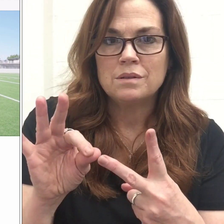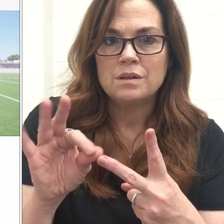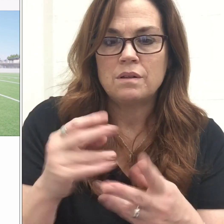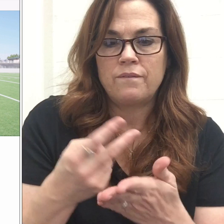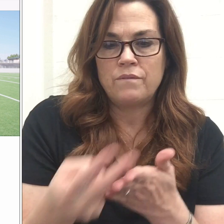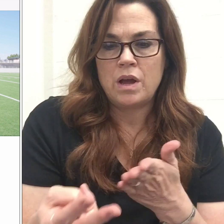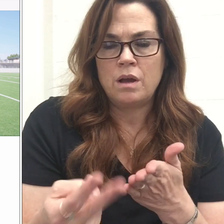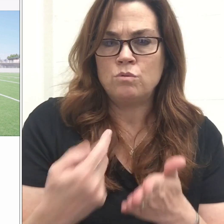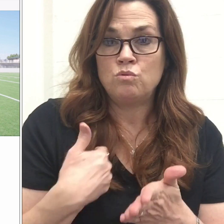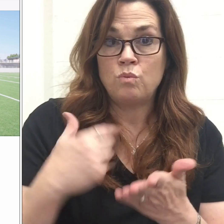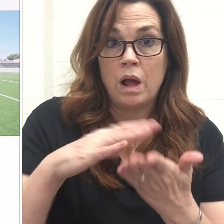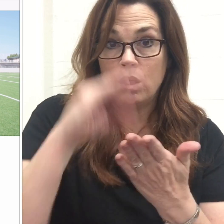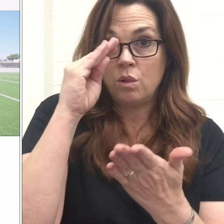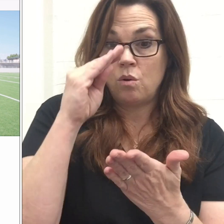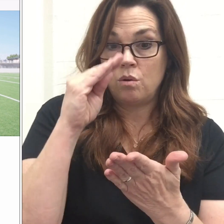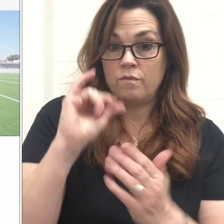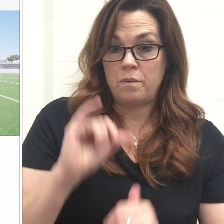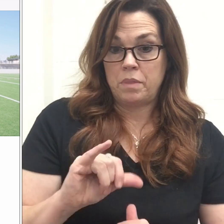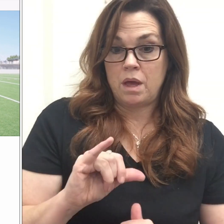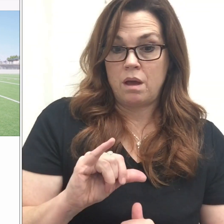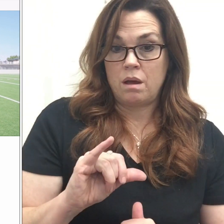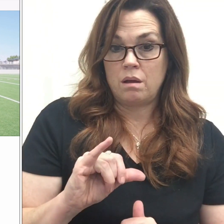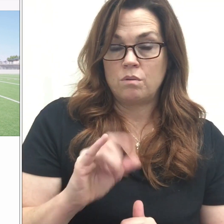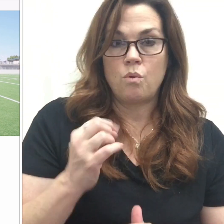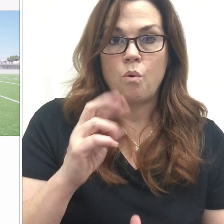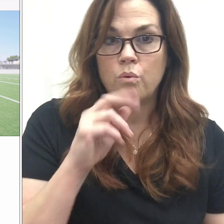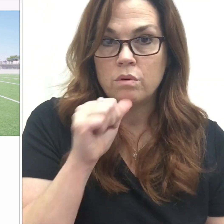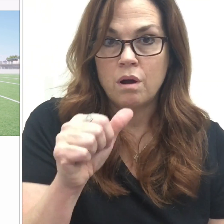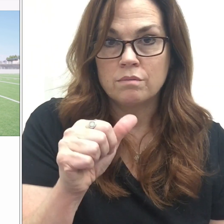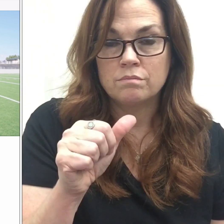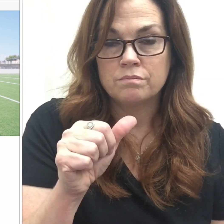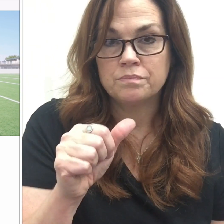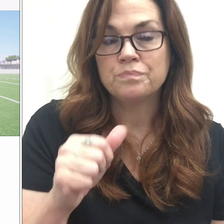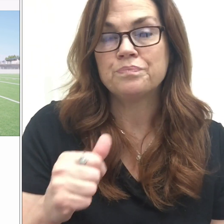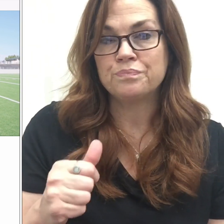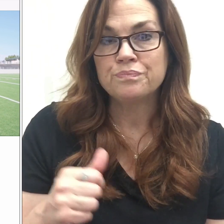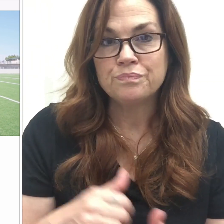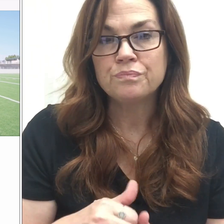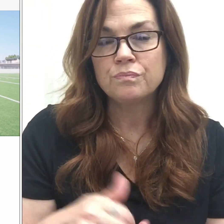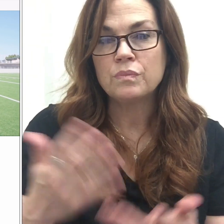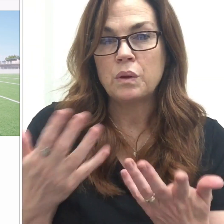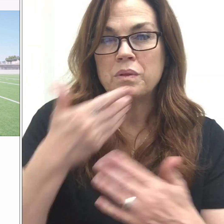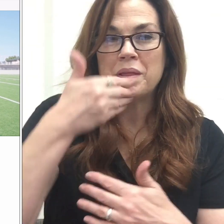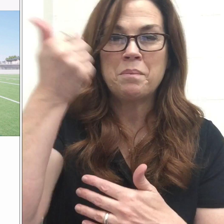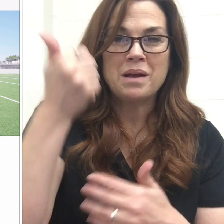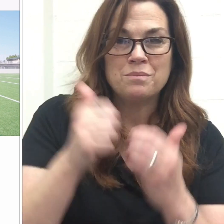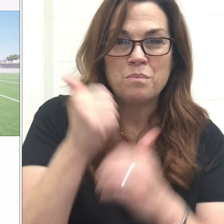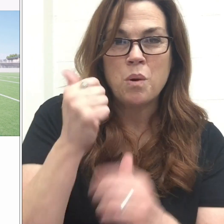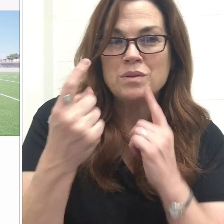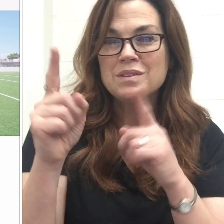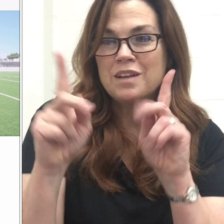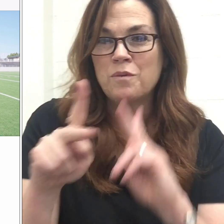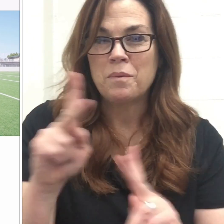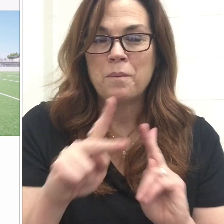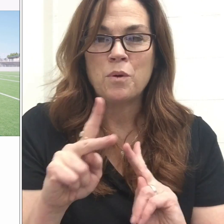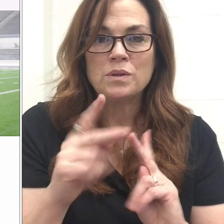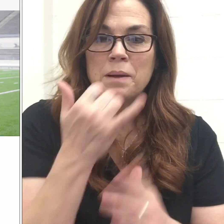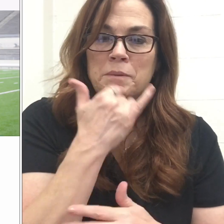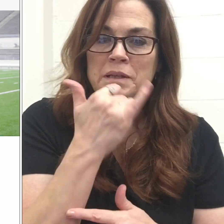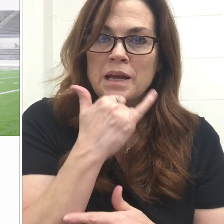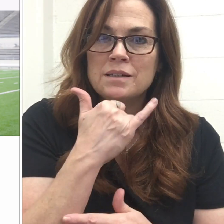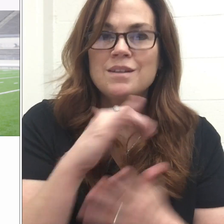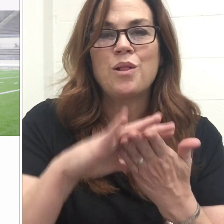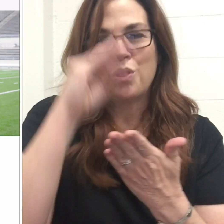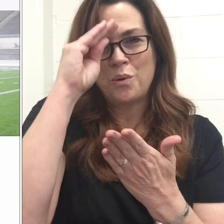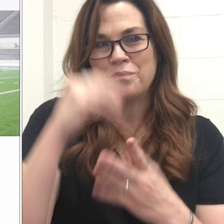And what the best of the best have figured out is not that they can't make mistakes, it's that they have to learn from them.